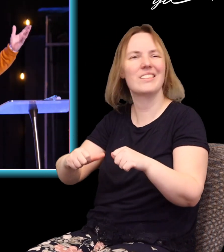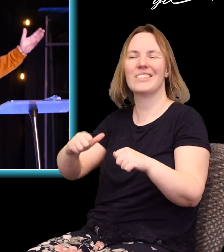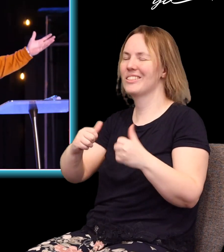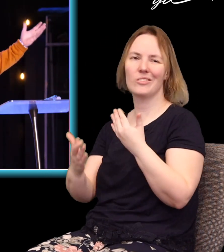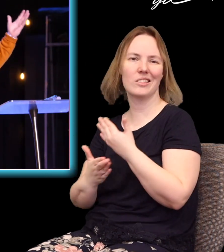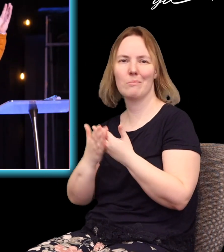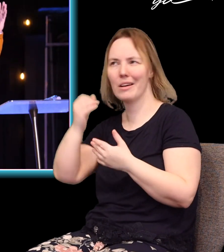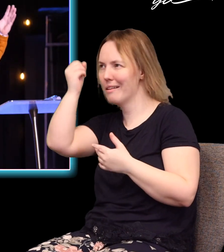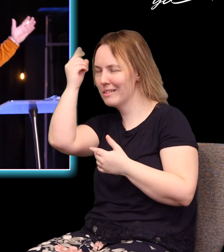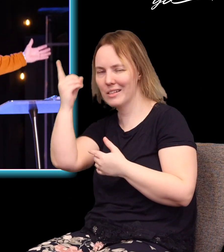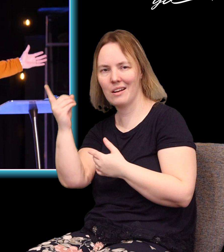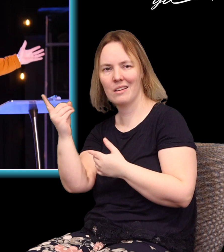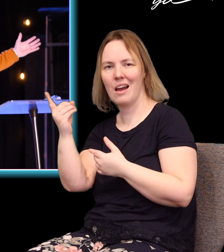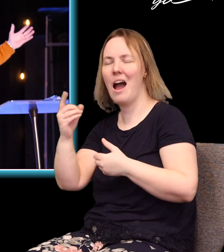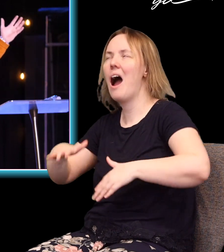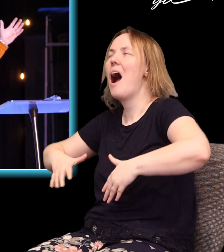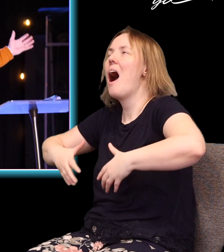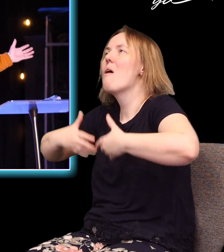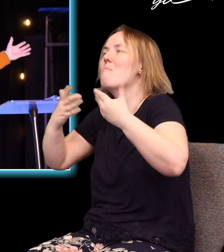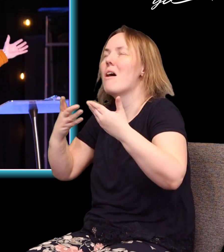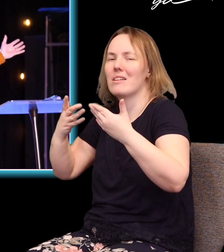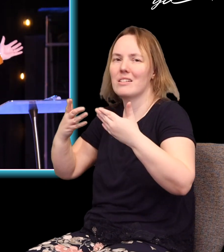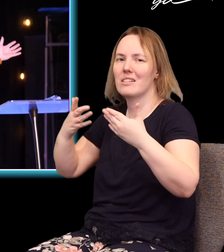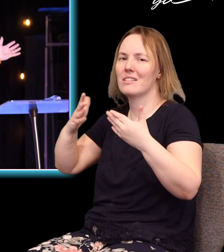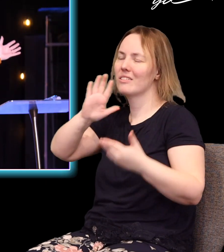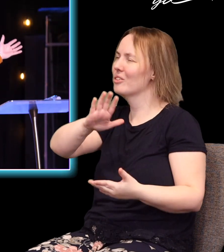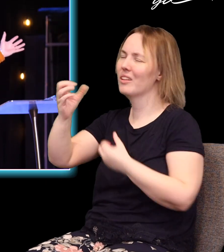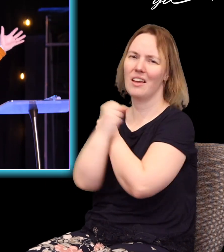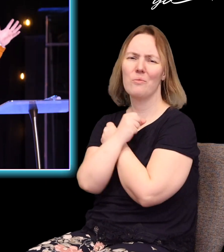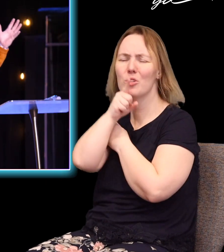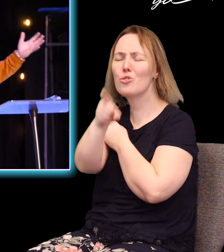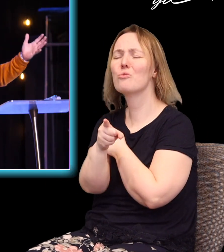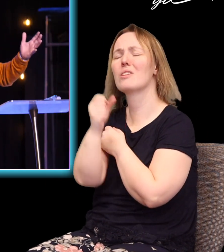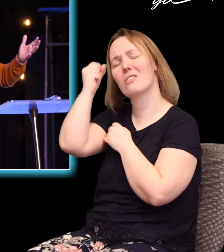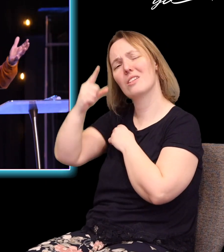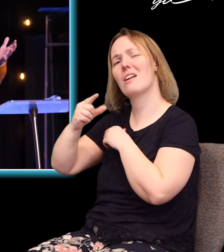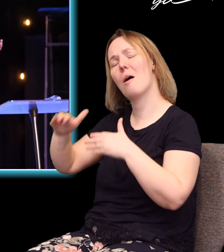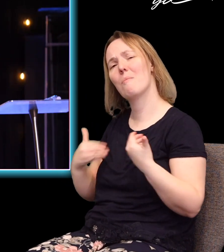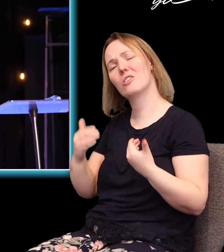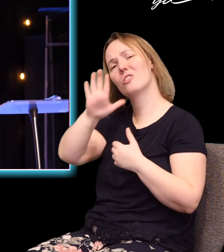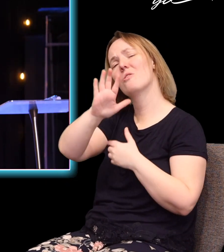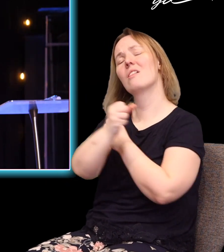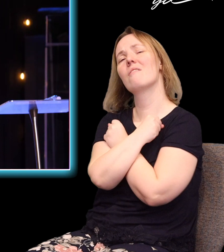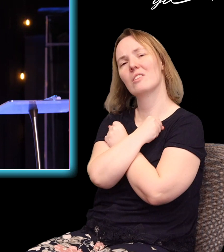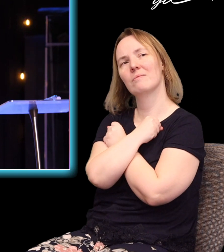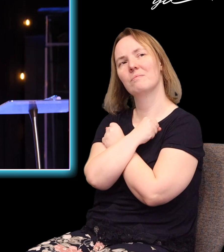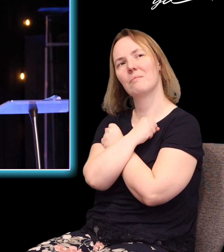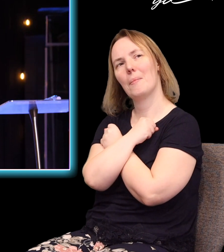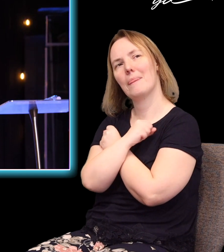through simply understanding how much you're loved. When you really understand how much you're